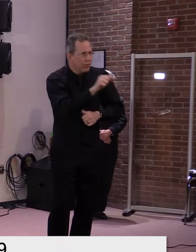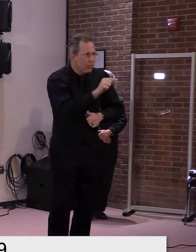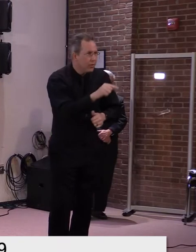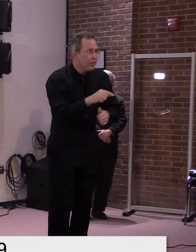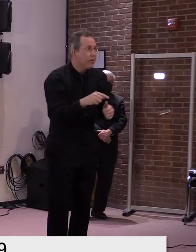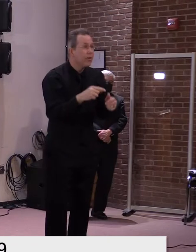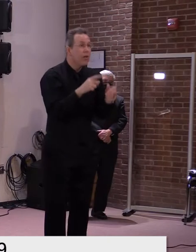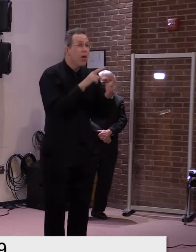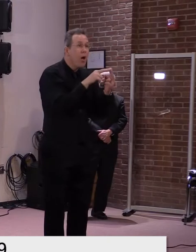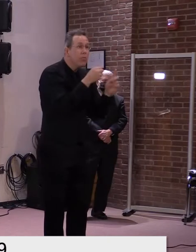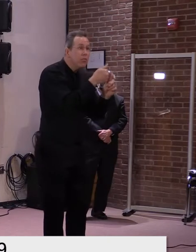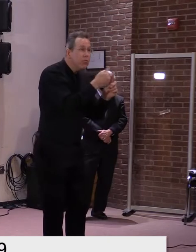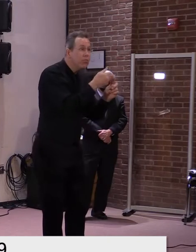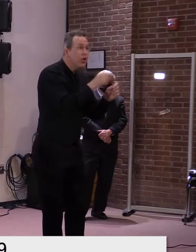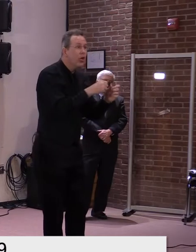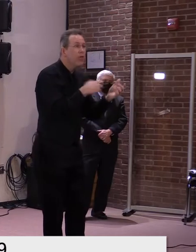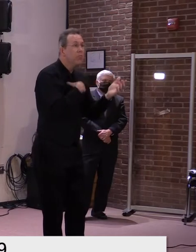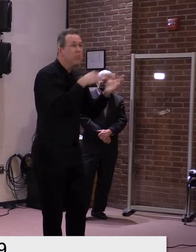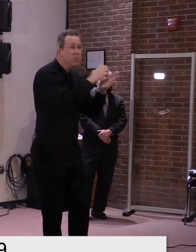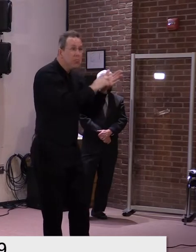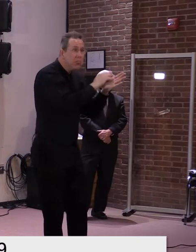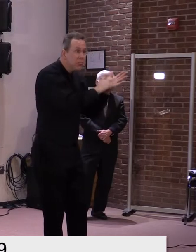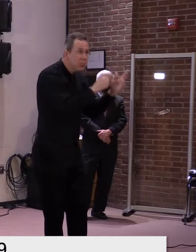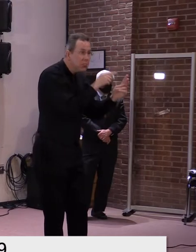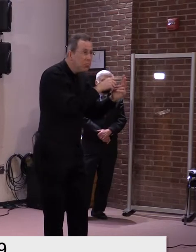$20,400, but only if they each received at least